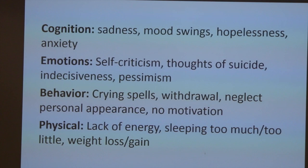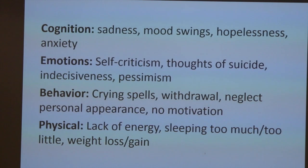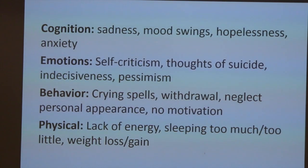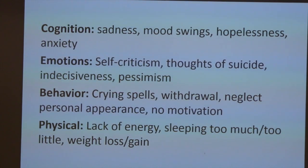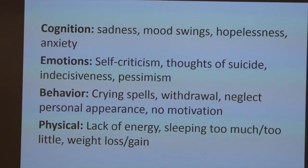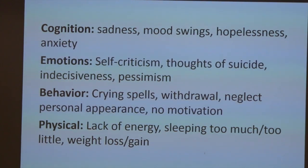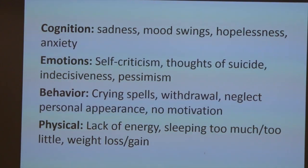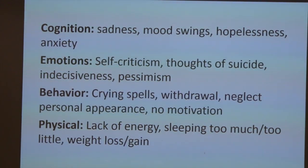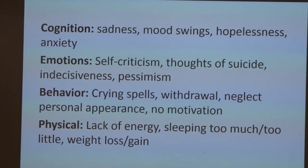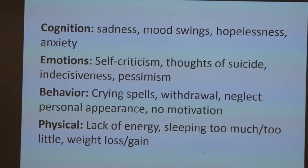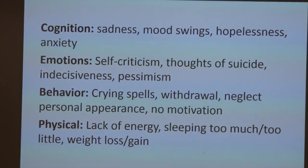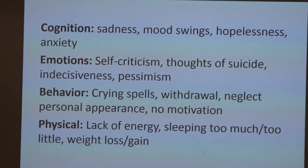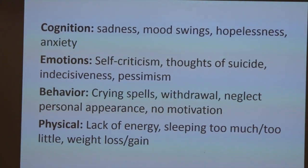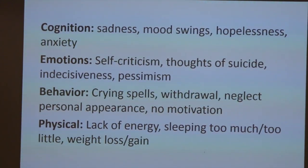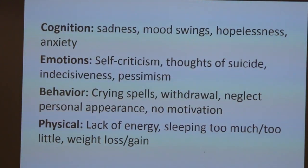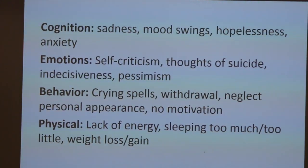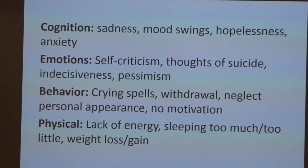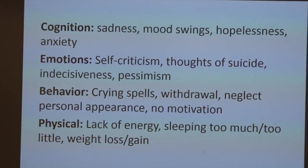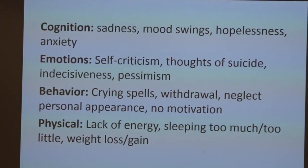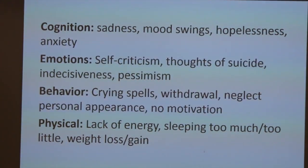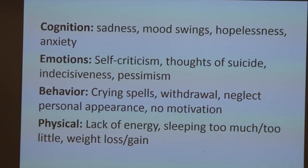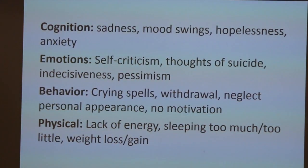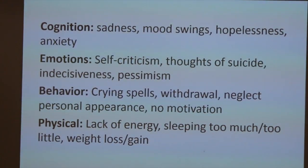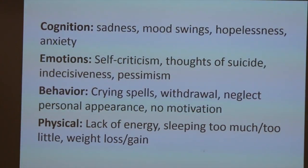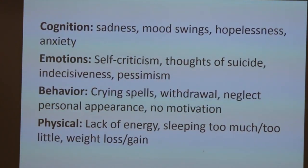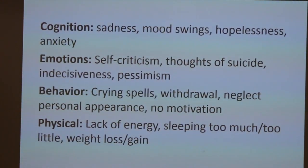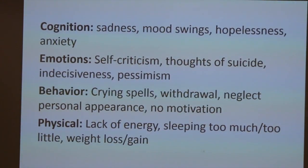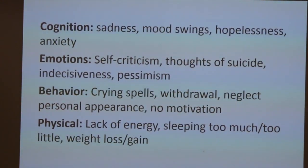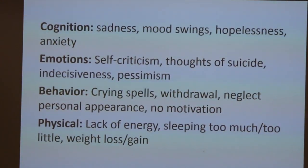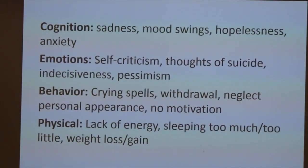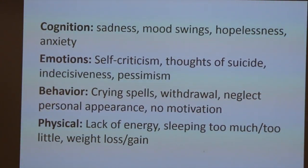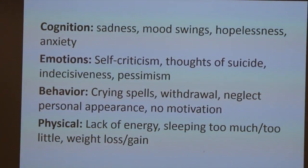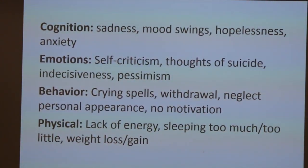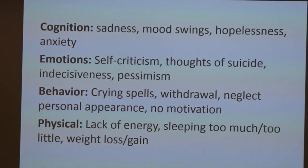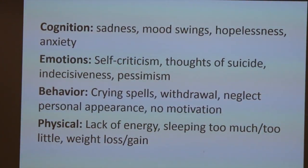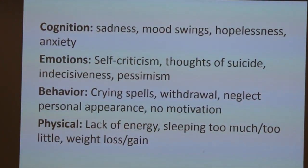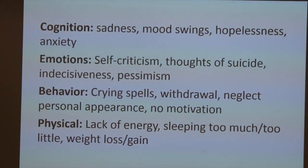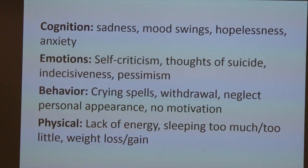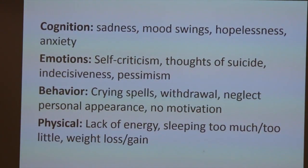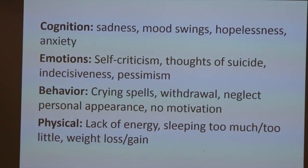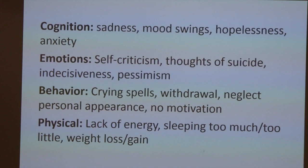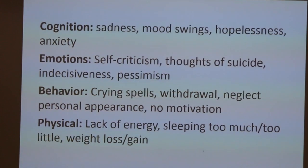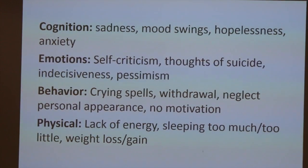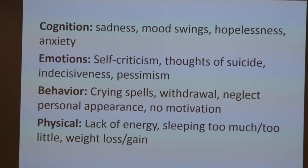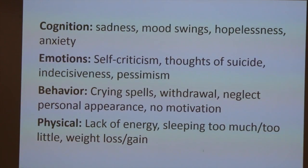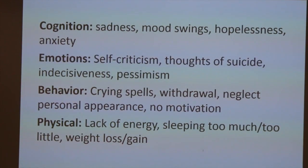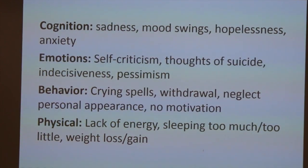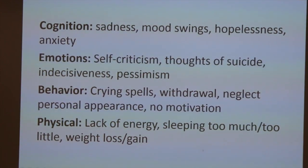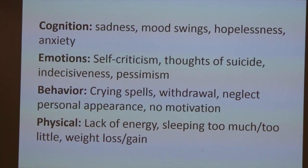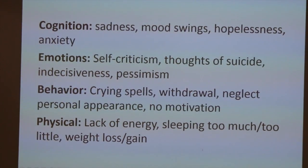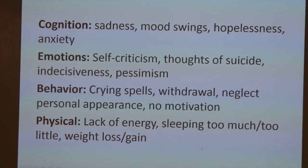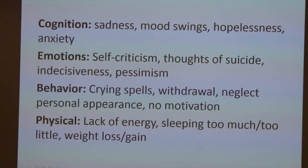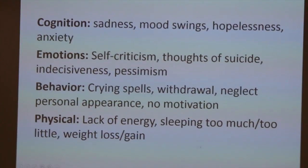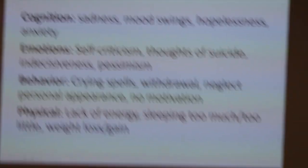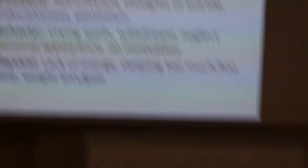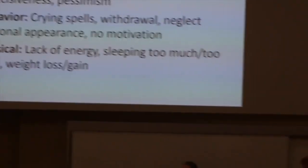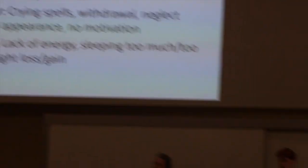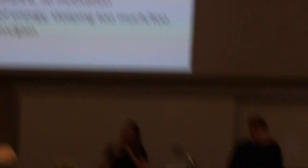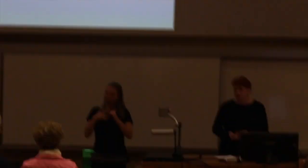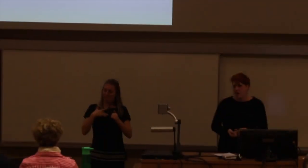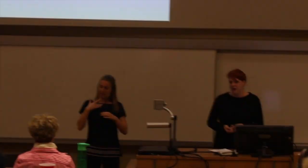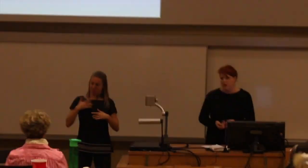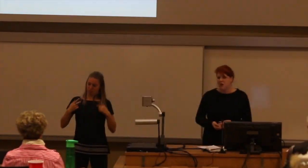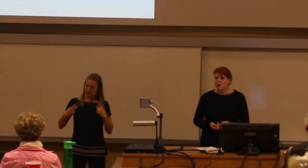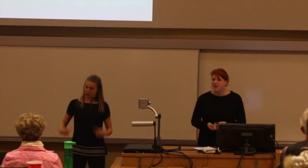be impacted in terms of their thinking, how they again experience emotion, their behaviors, and how they feel